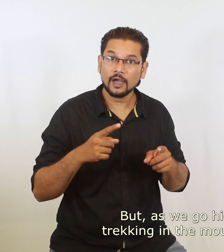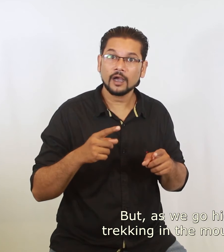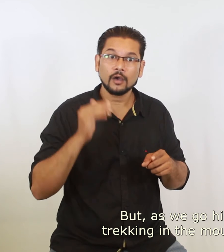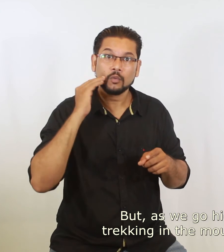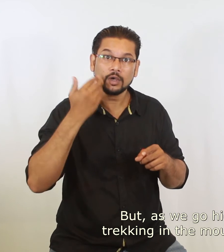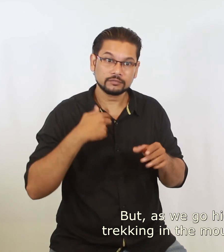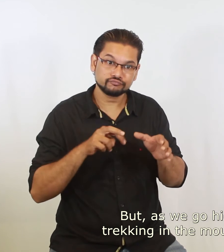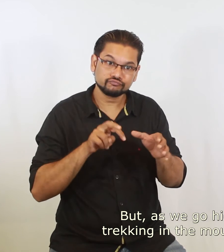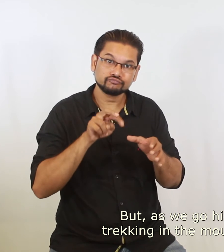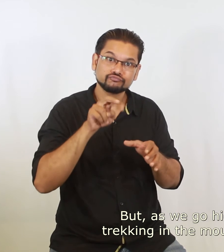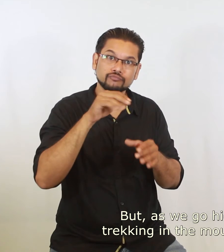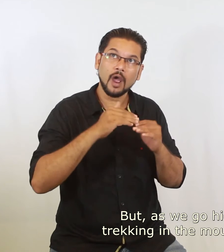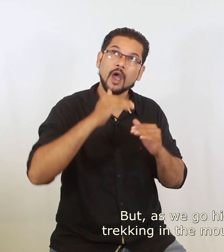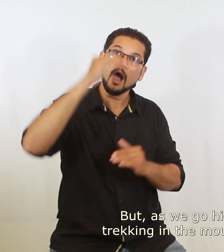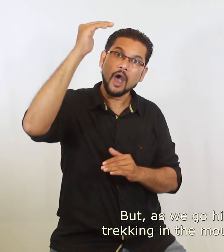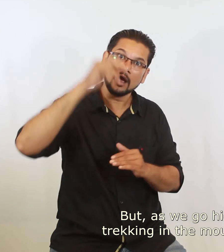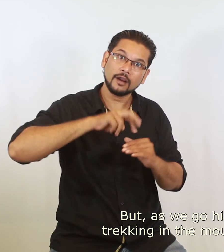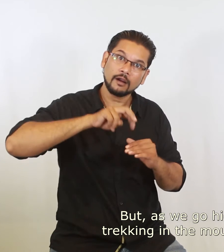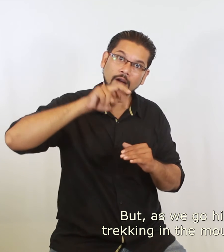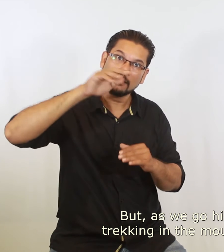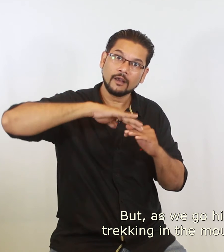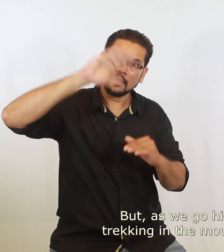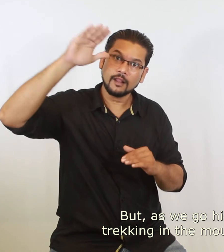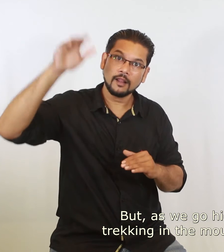But as we go higher, trekking in the mountains,